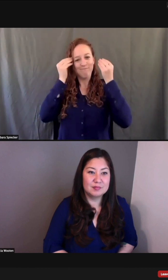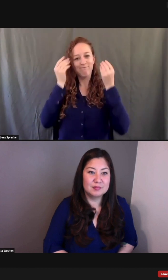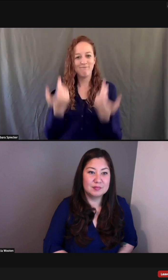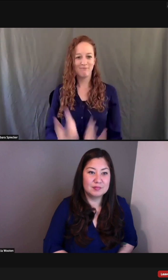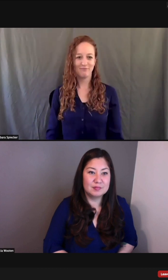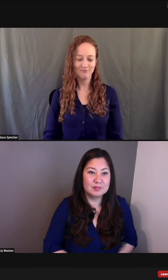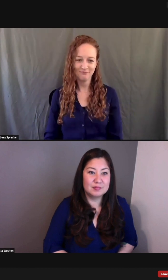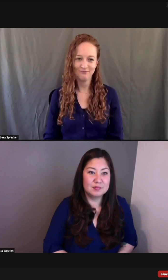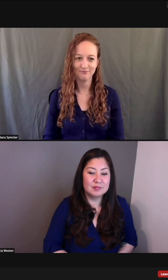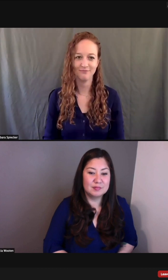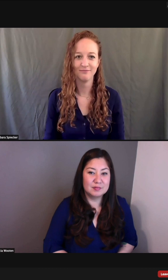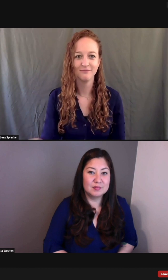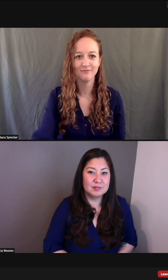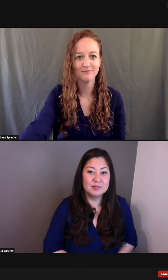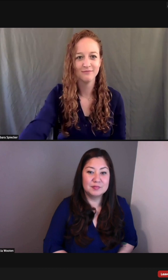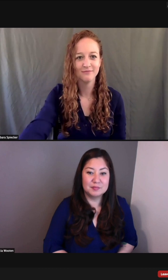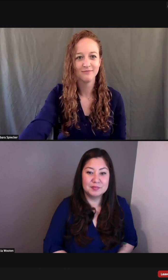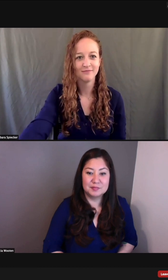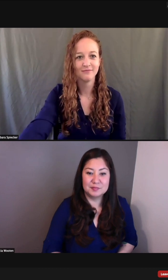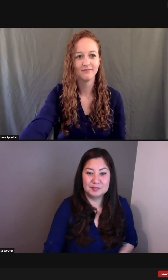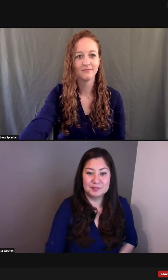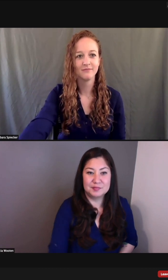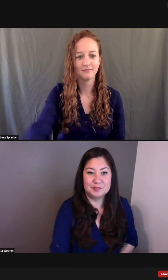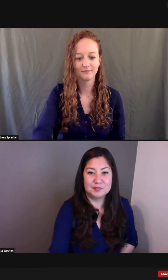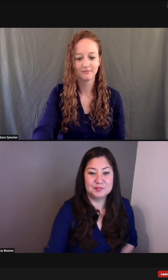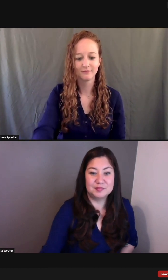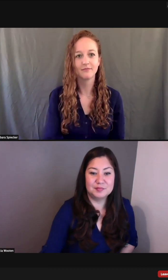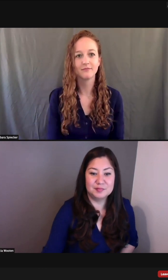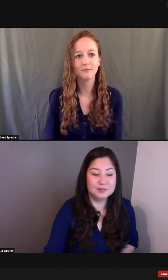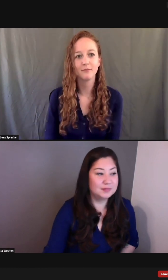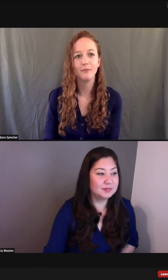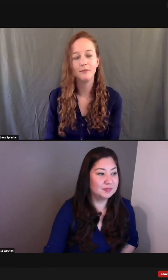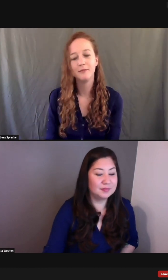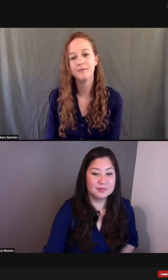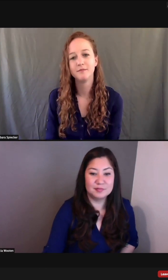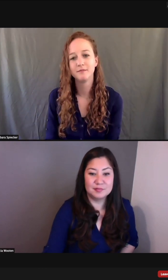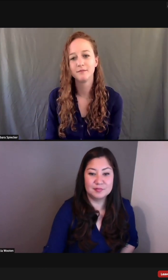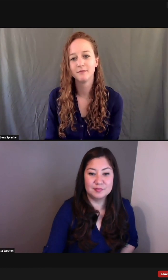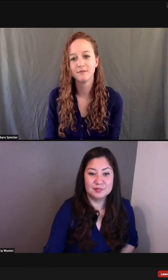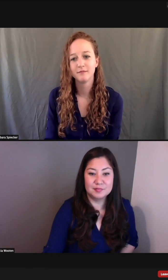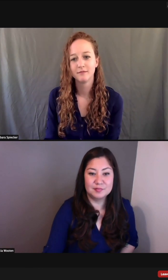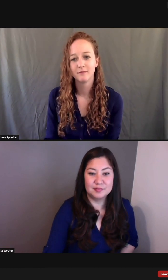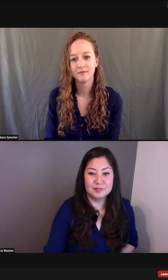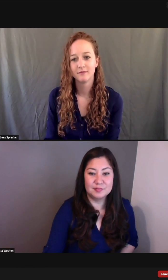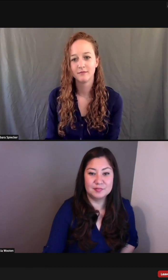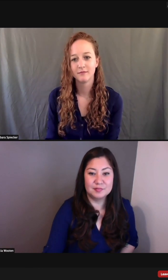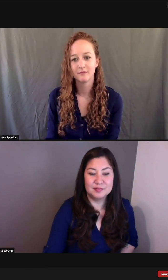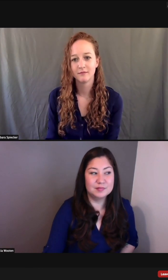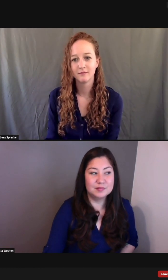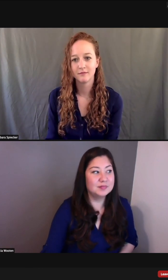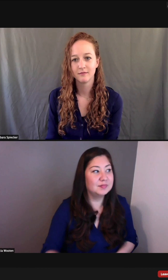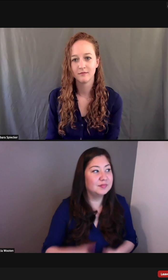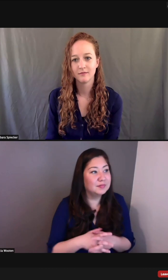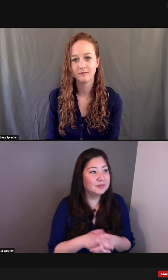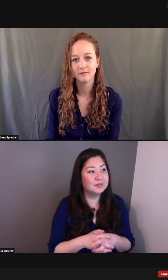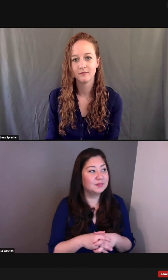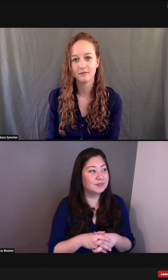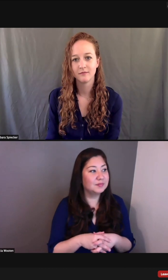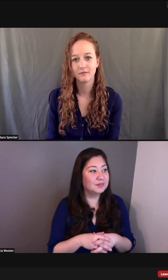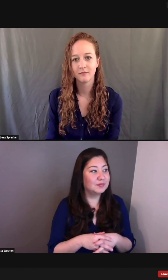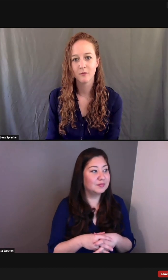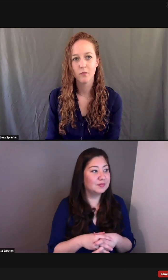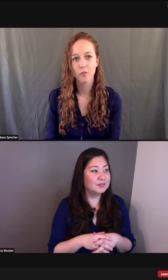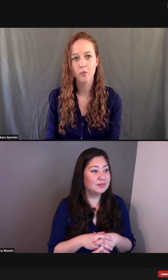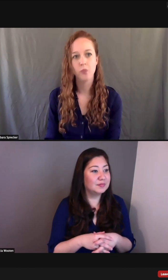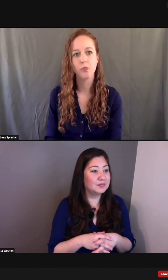signs, it relates to other concepts easily. In terms of energy, or heightened